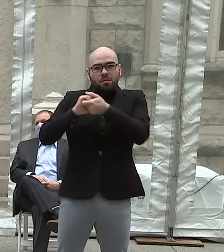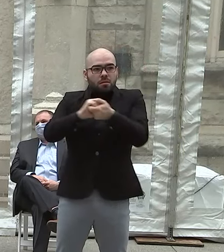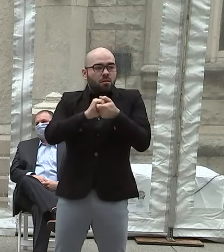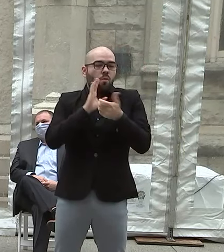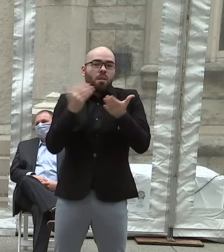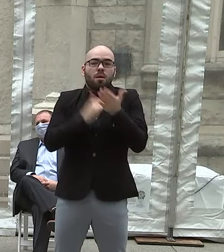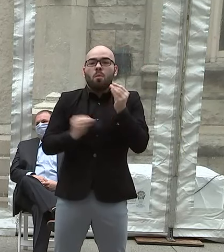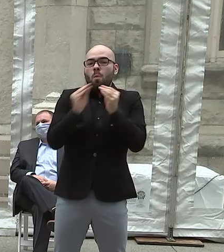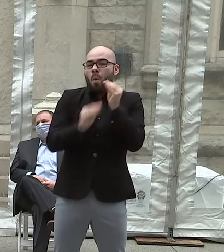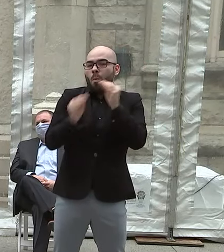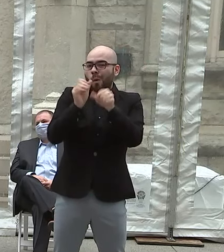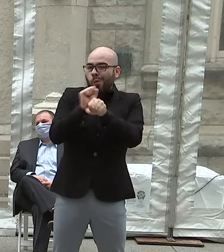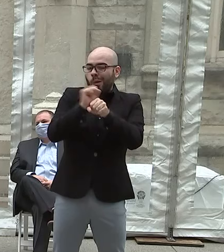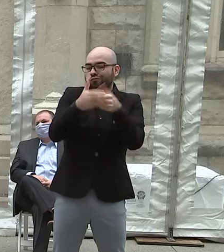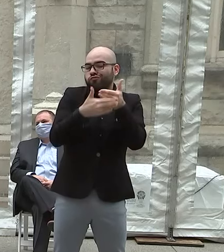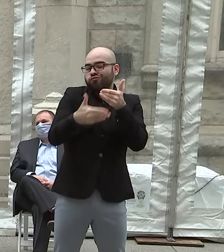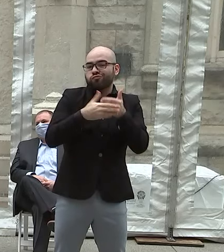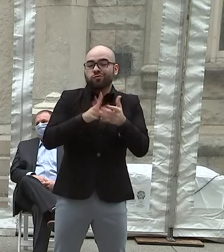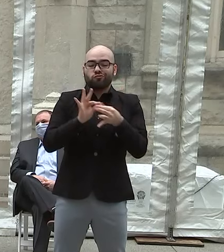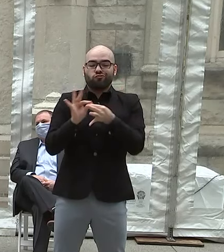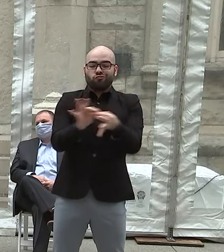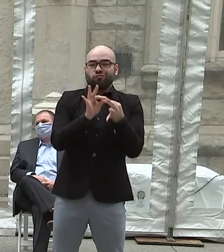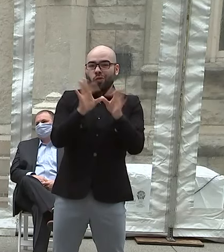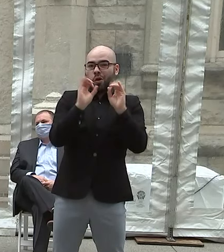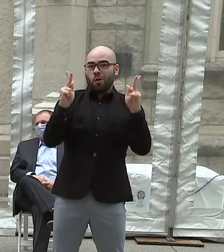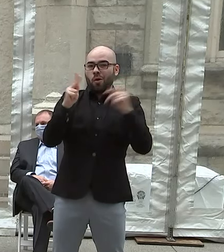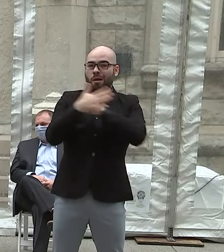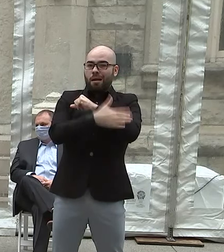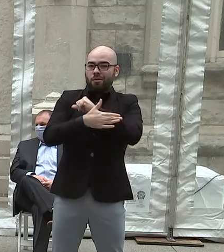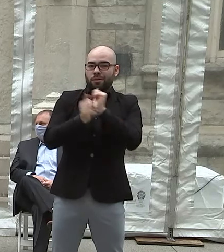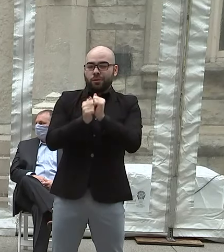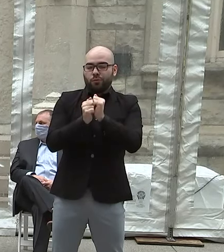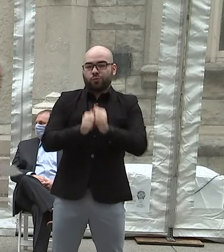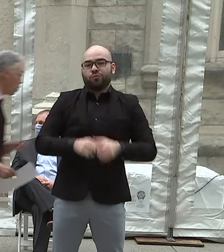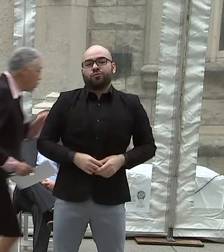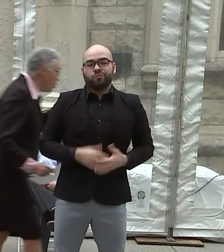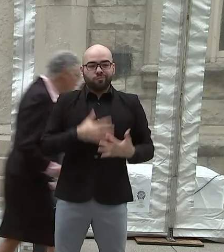our work as one Cook County. Thank you.